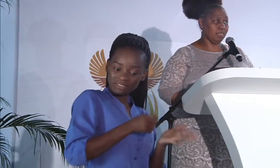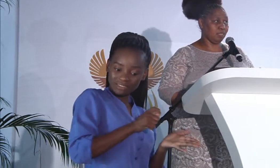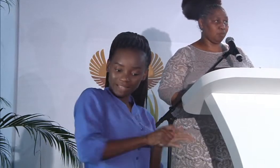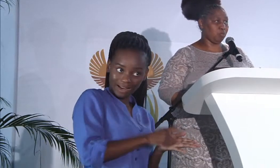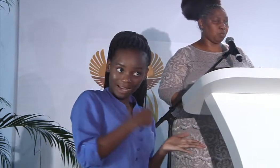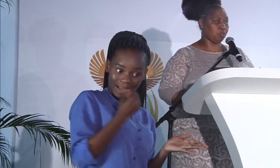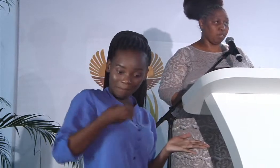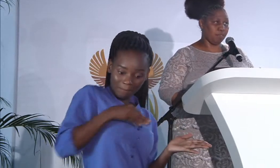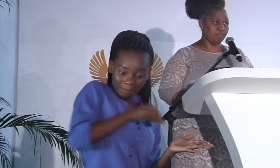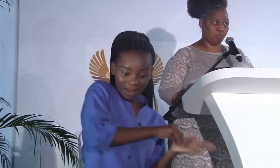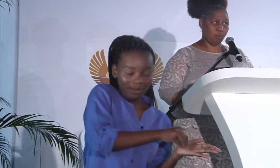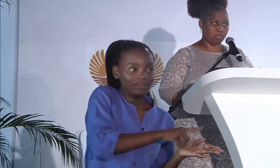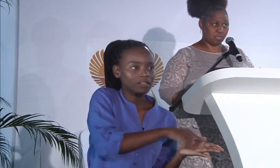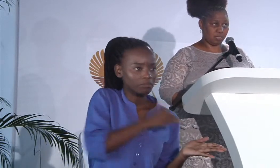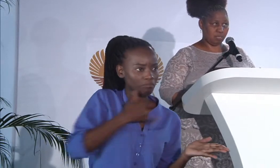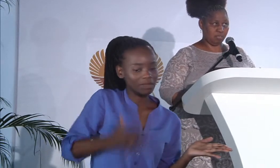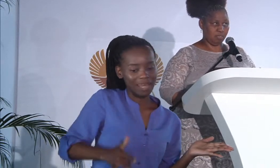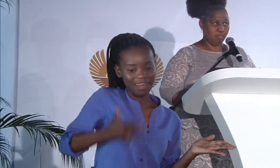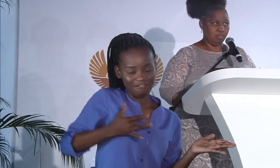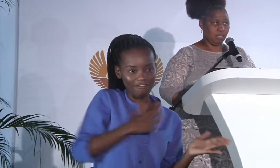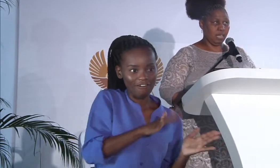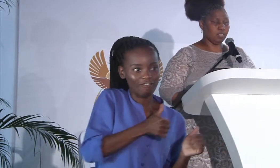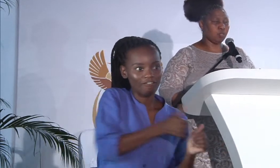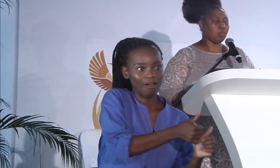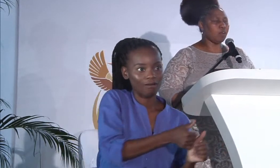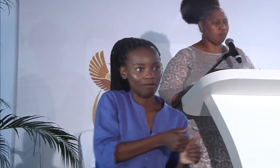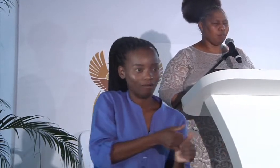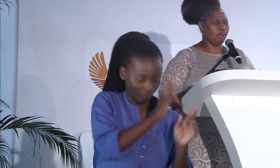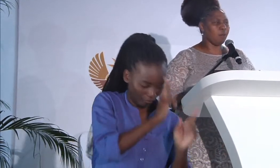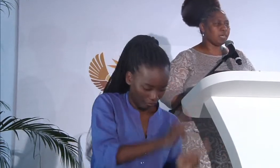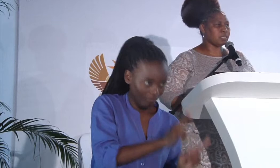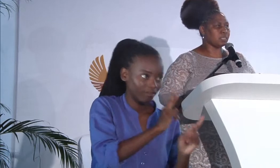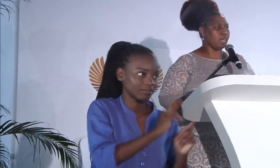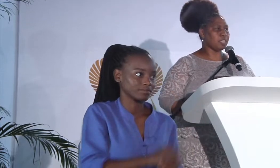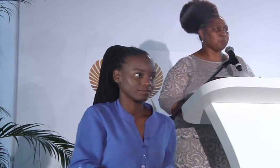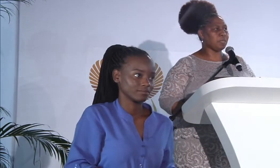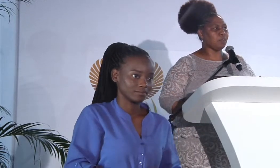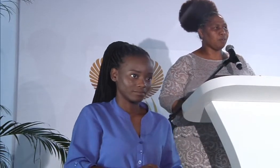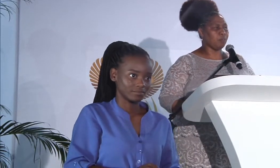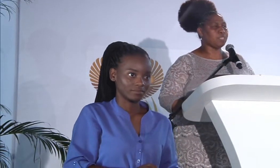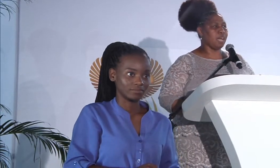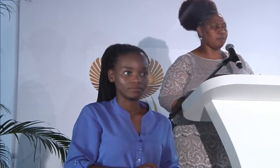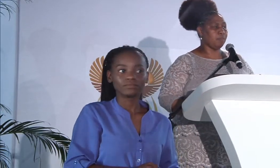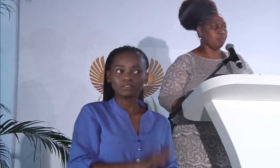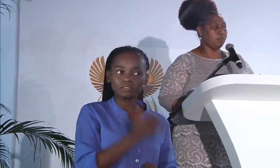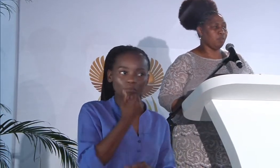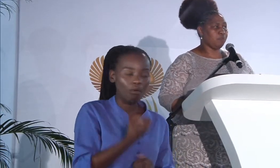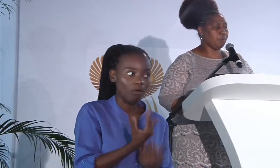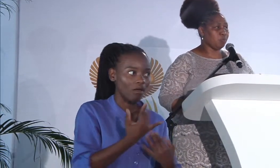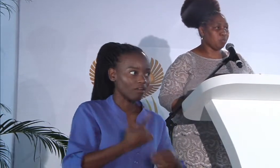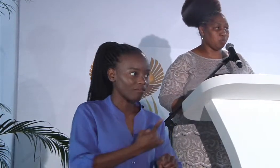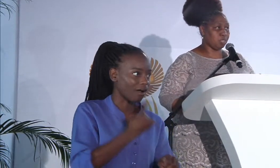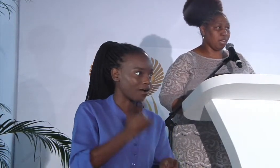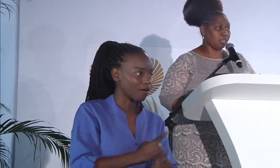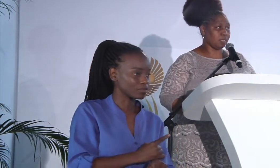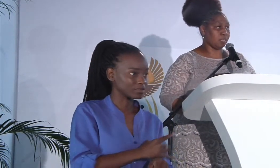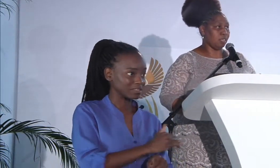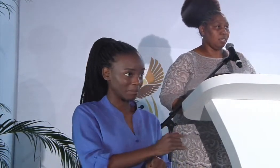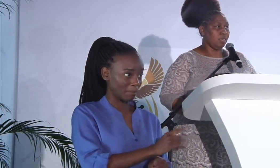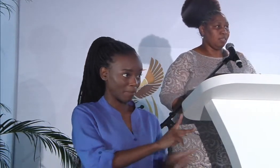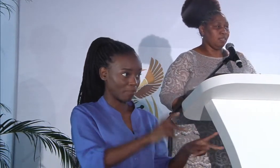ready to live the cause. And it took a lot of hours. I spent a lot of time with people who use